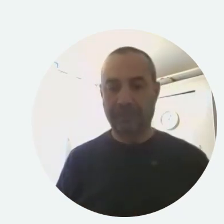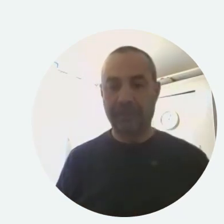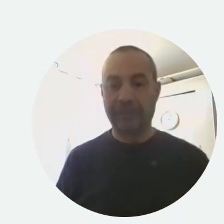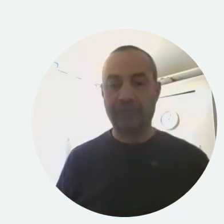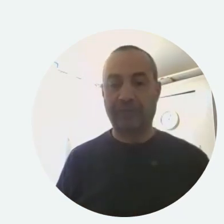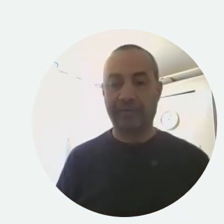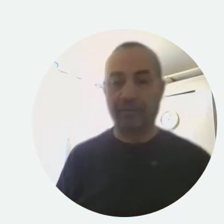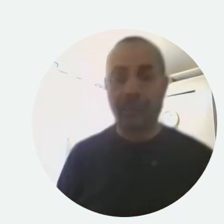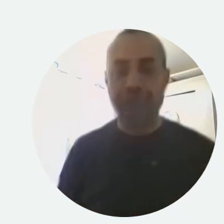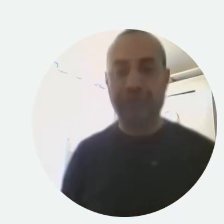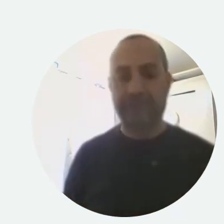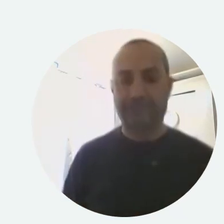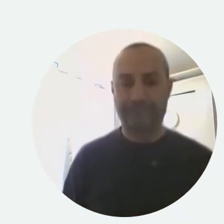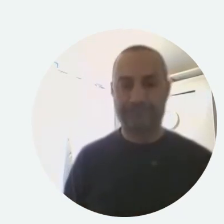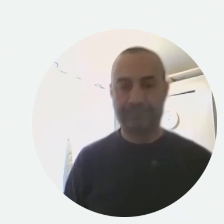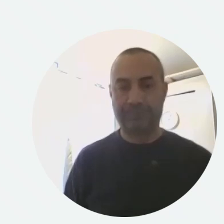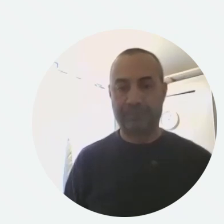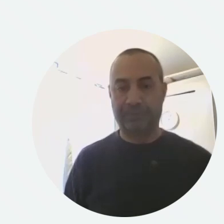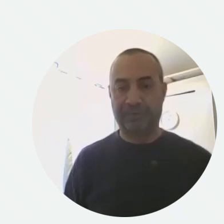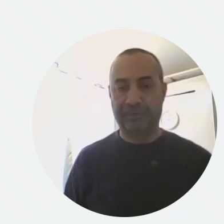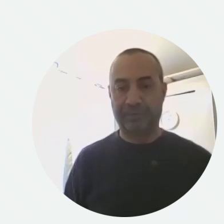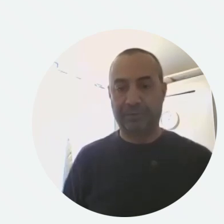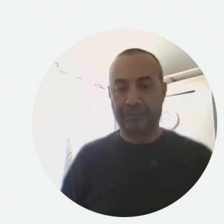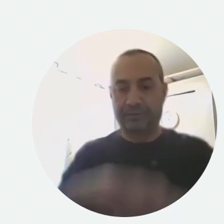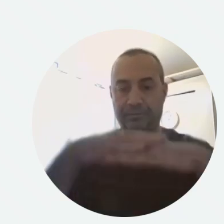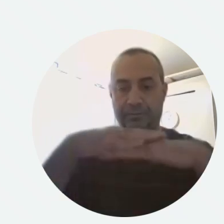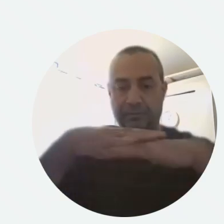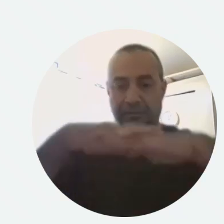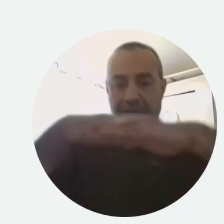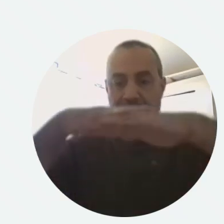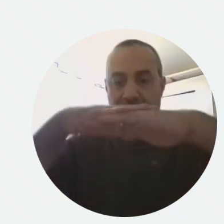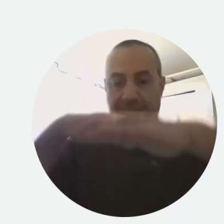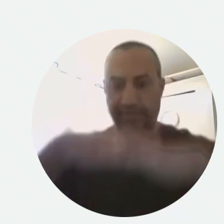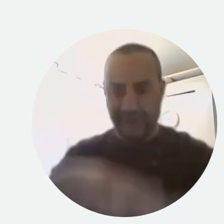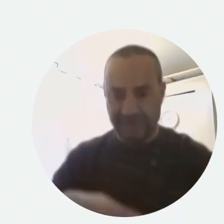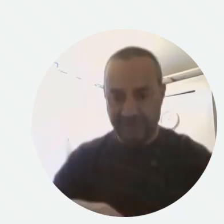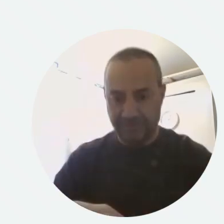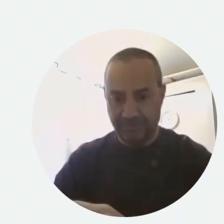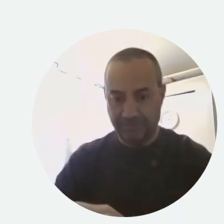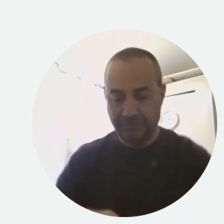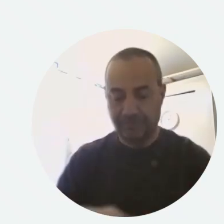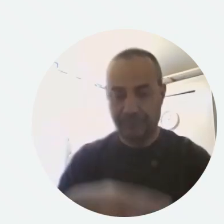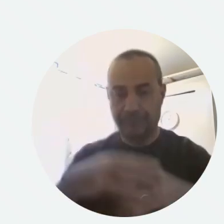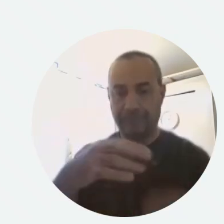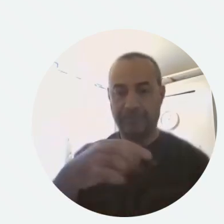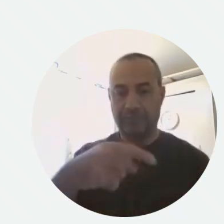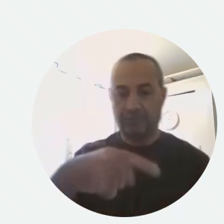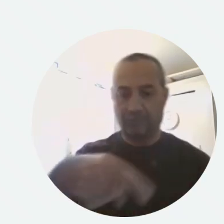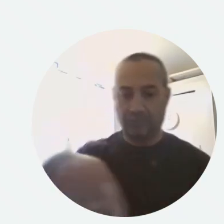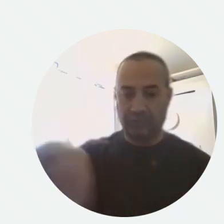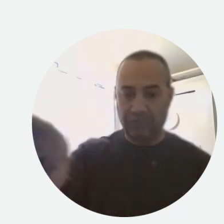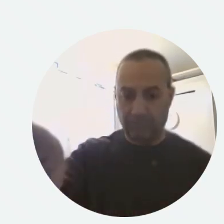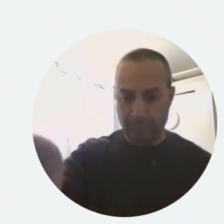Let's try some more together. For example, to sit, to go,